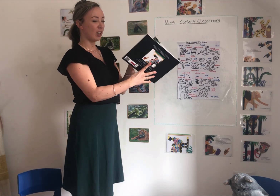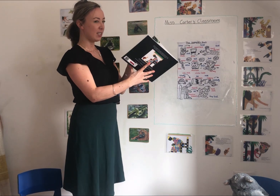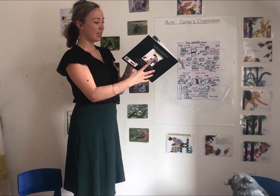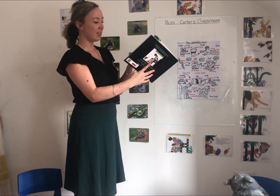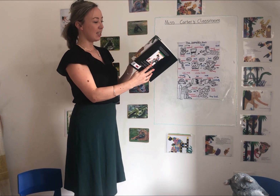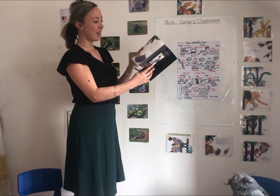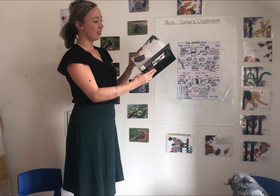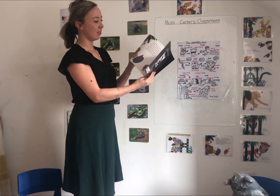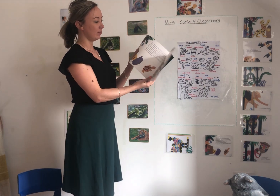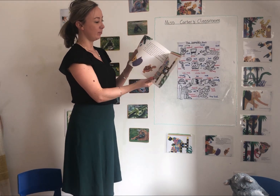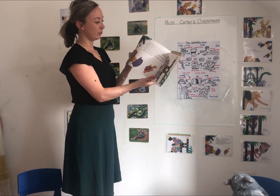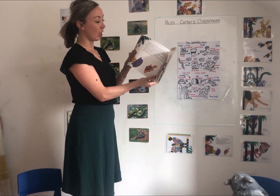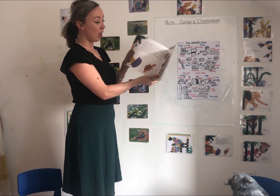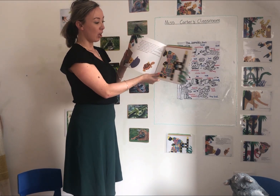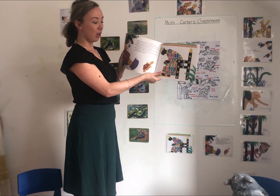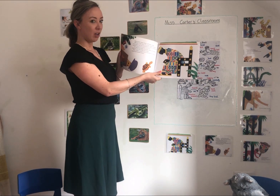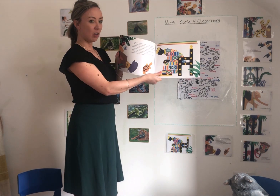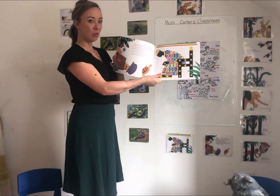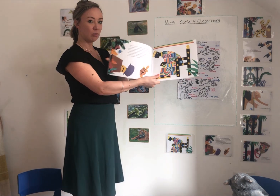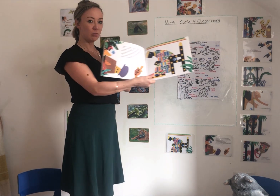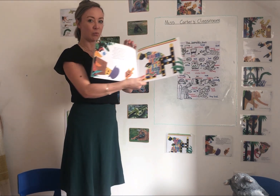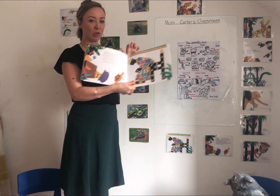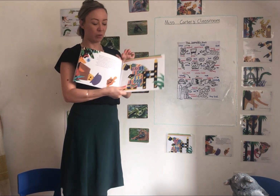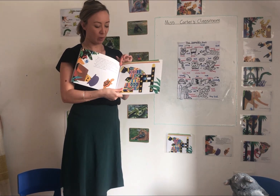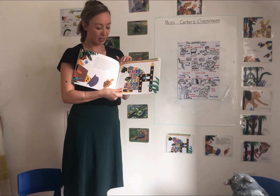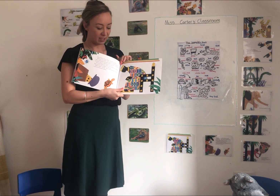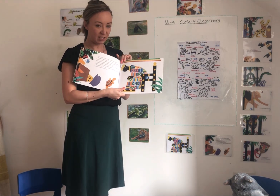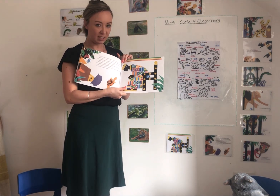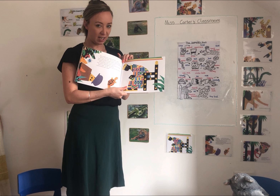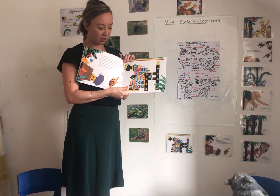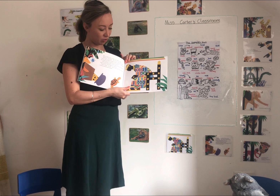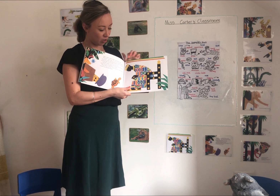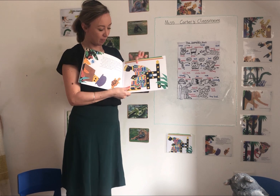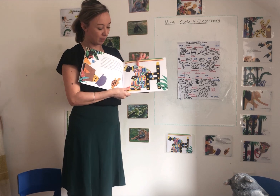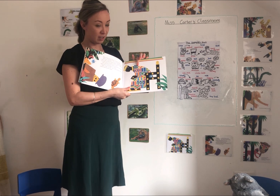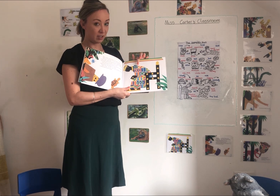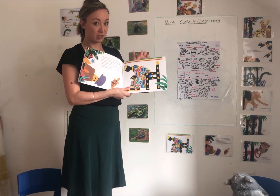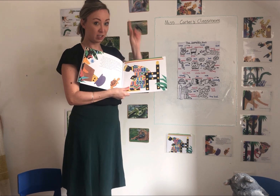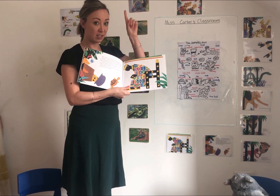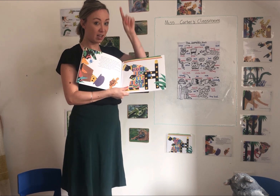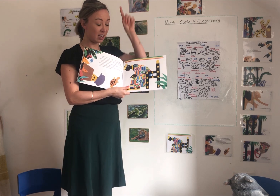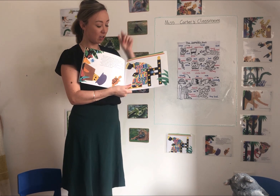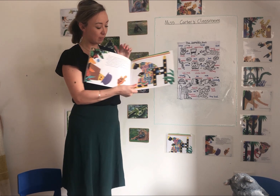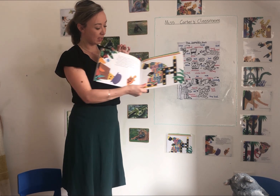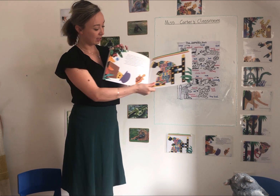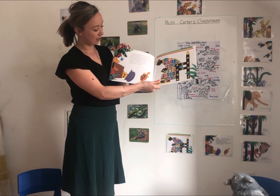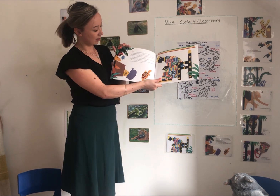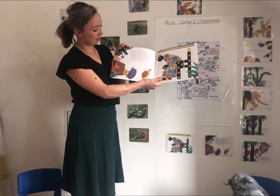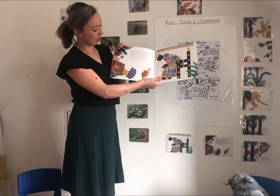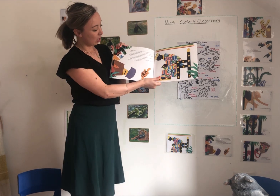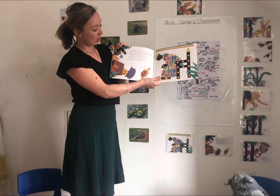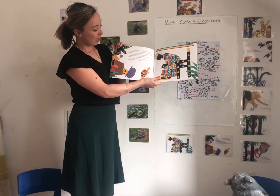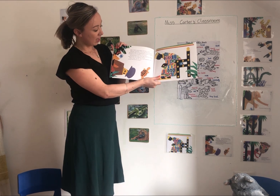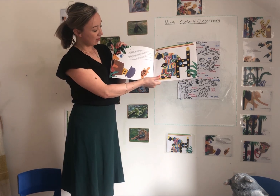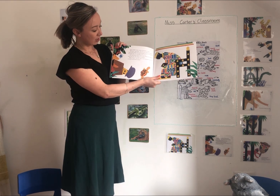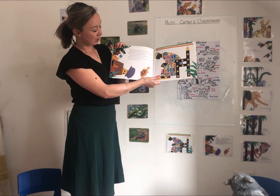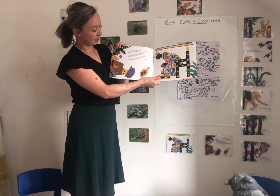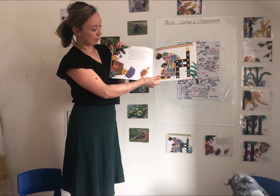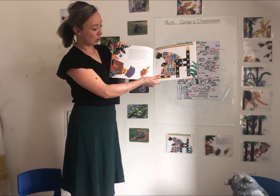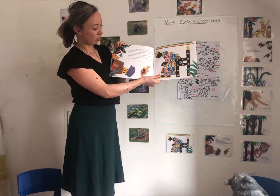Right near the end. Oh, where does he take the drum? To Naomi. Here is Asibo's